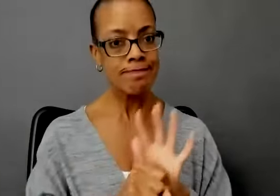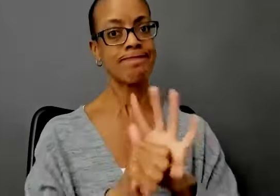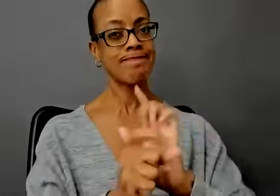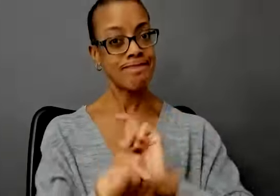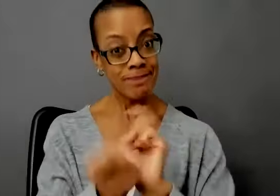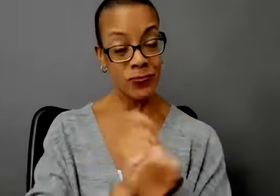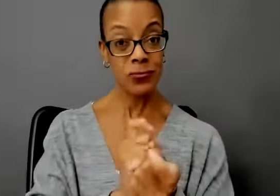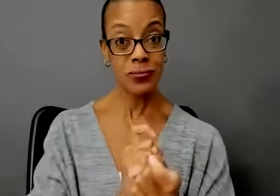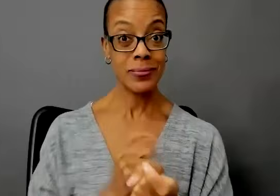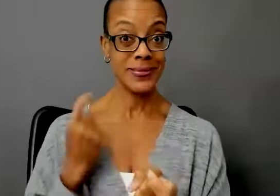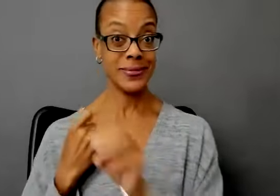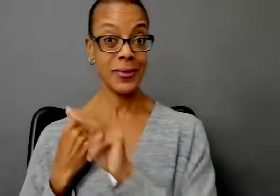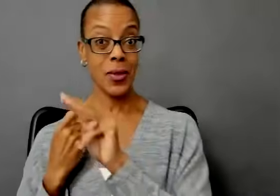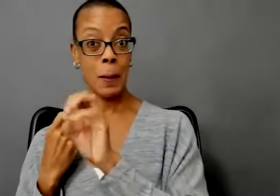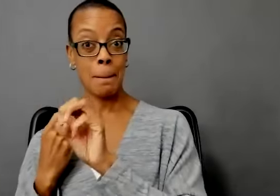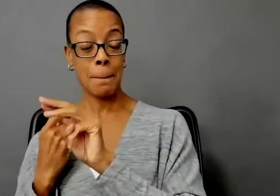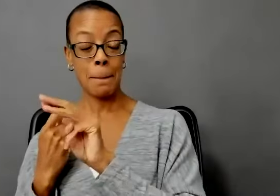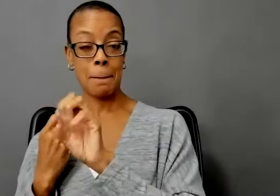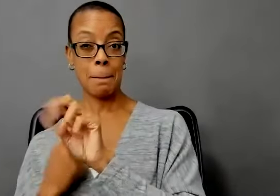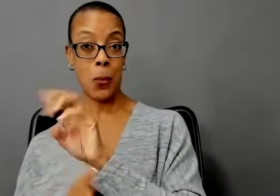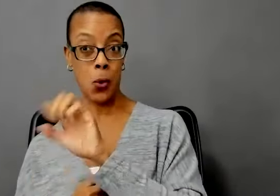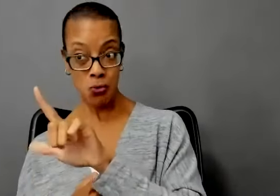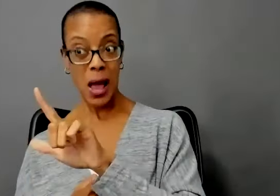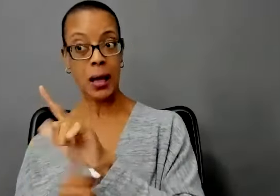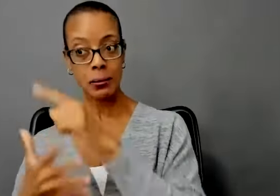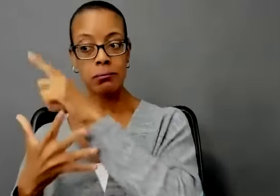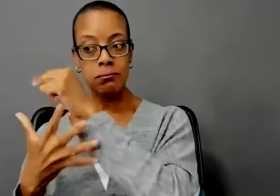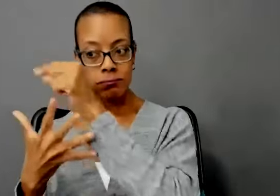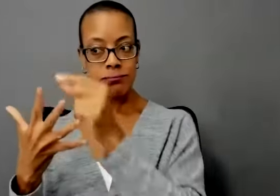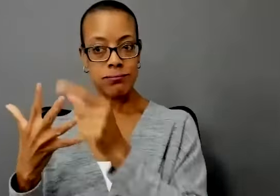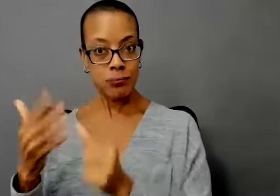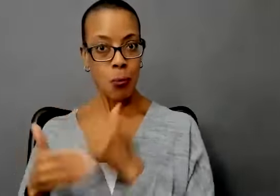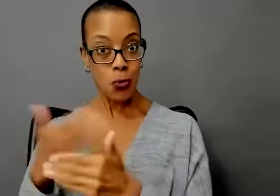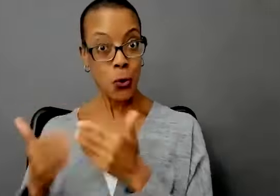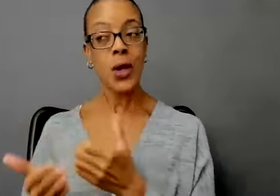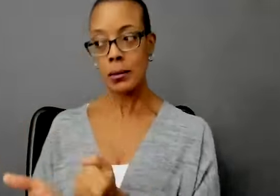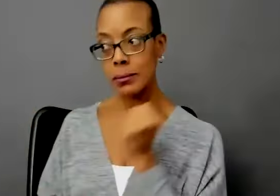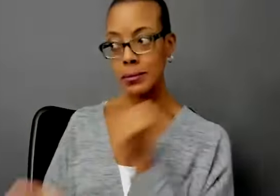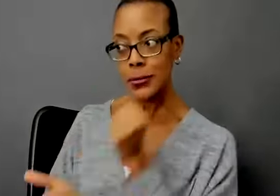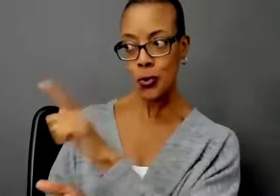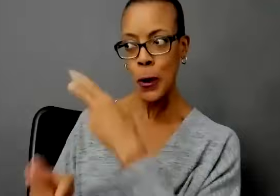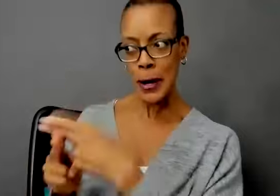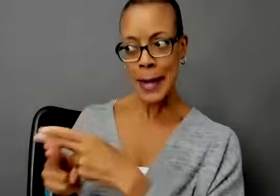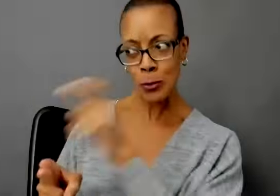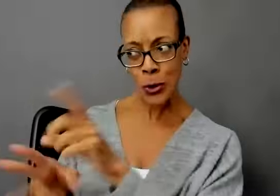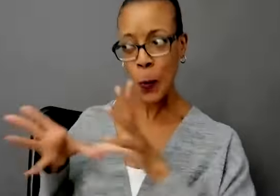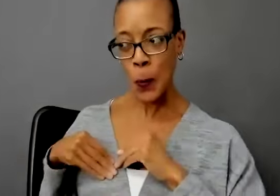with a step-by-step process, which I do believe she needs to copyright. And by mobilizing grassroots